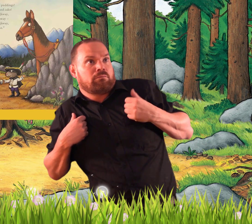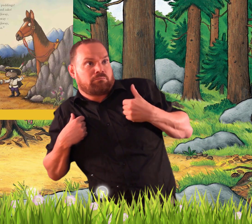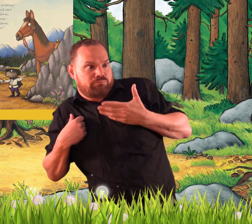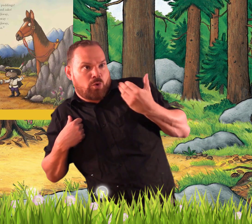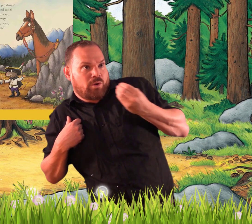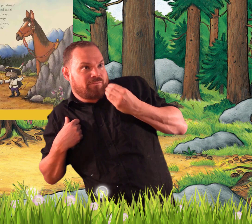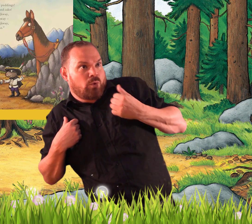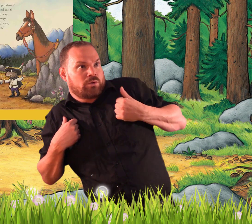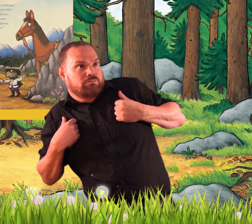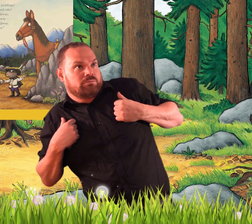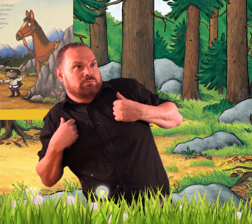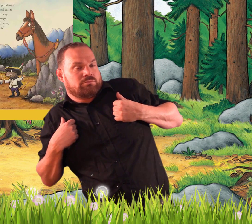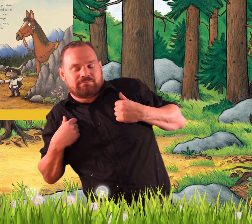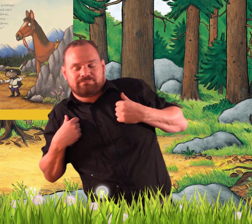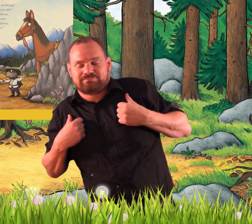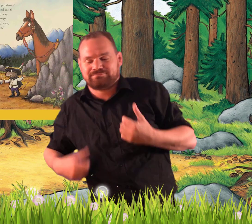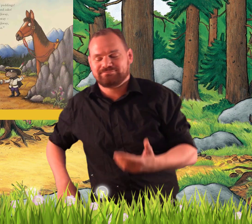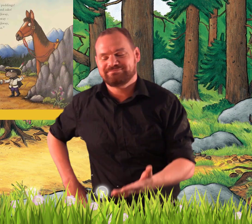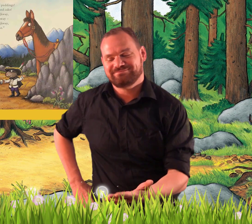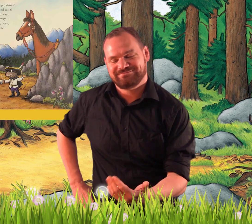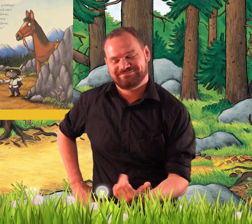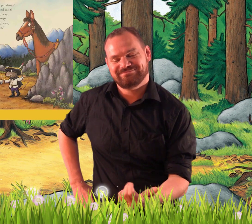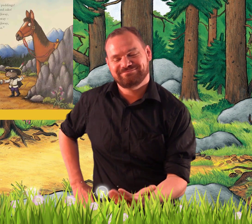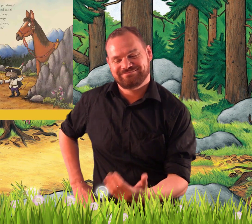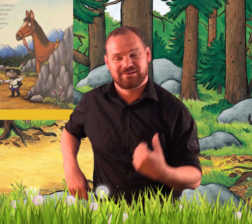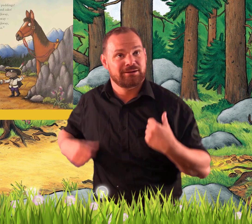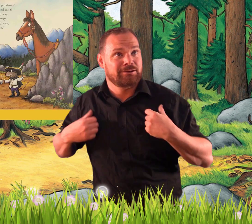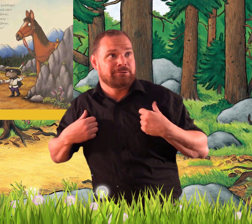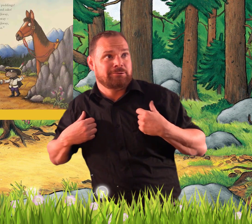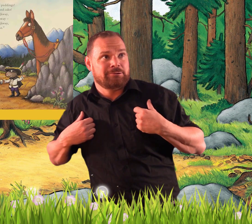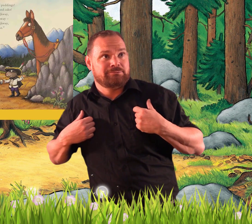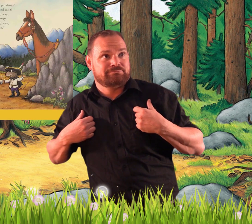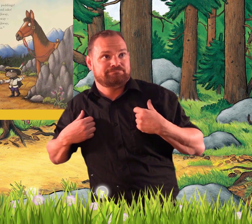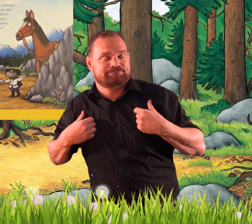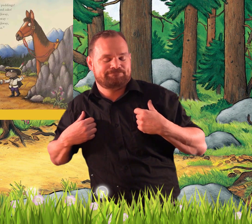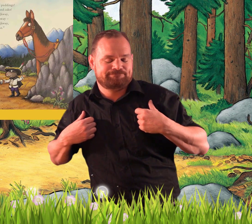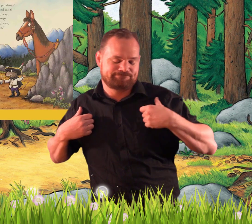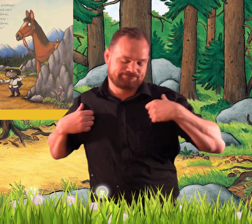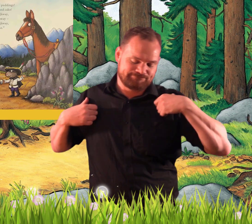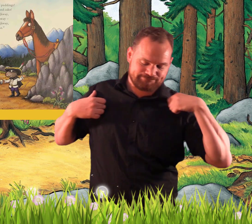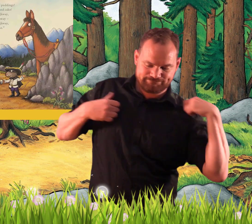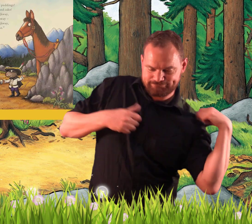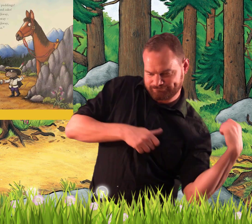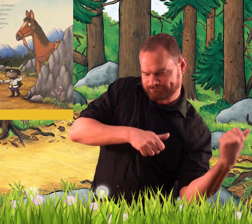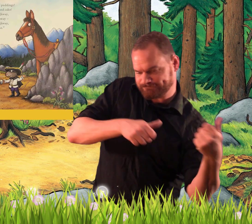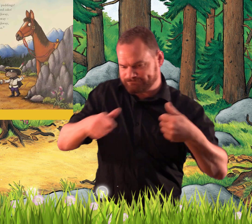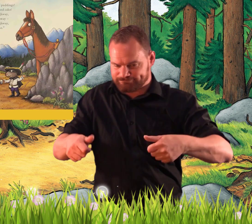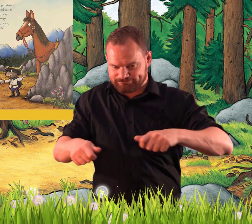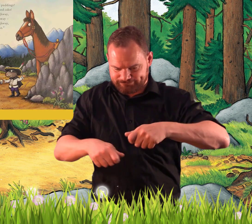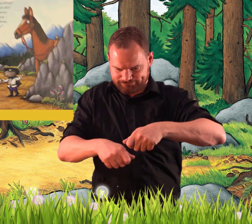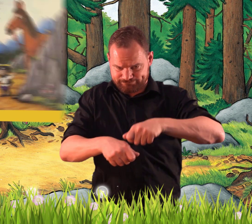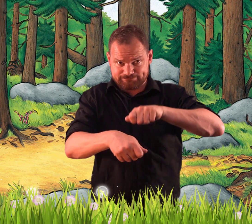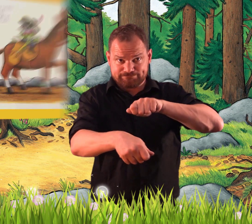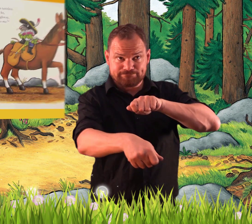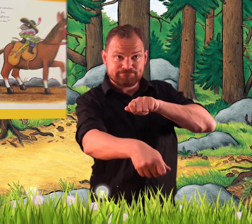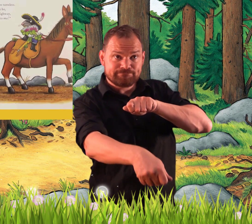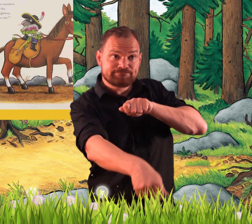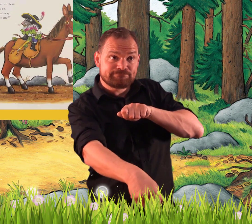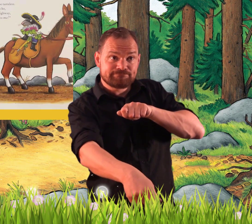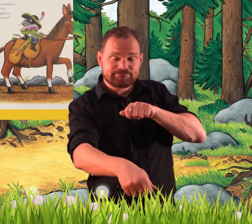"I haven't got any food," the rabbit replied. "Hand it over," ordered the highway rat. The rabbit took off her